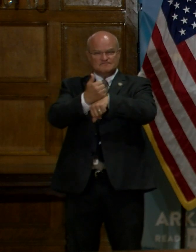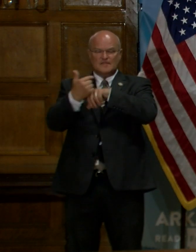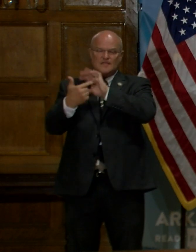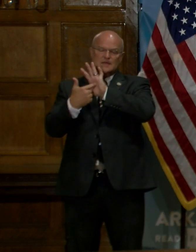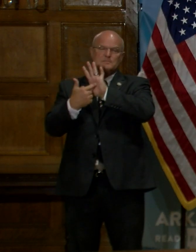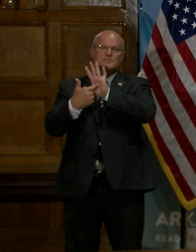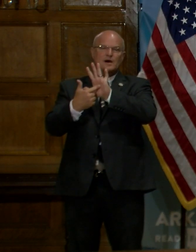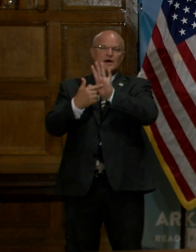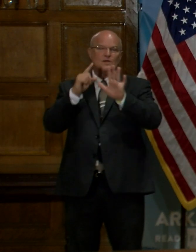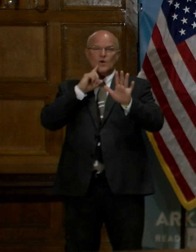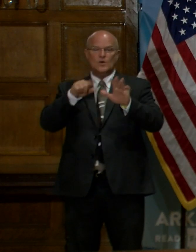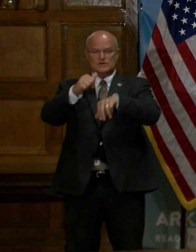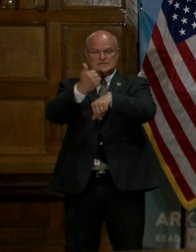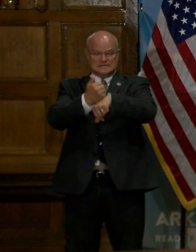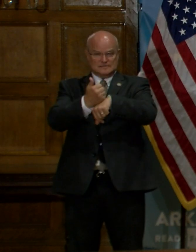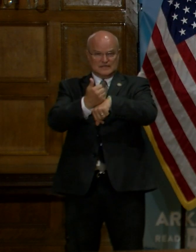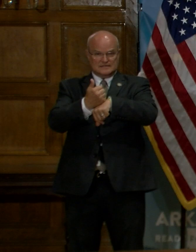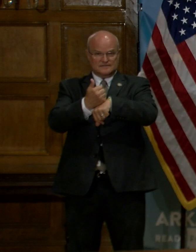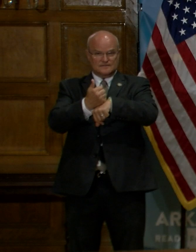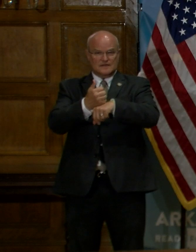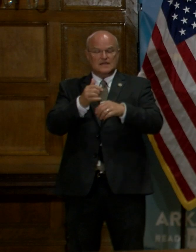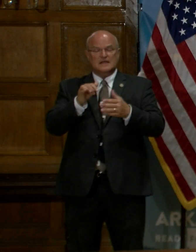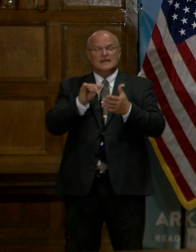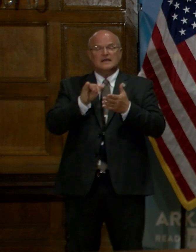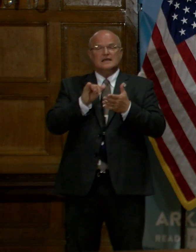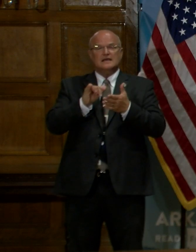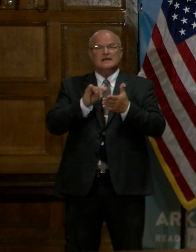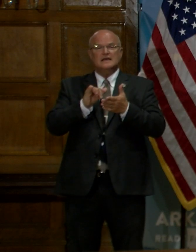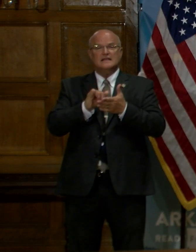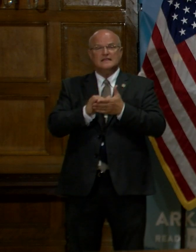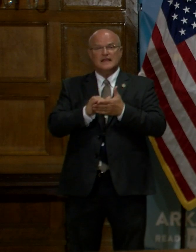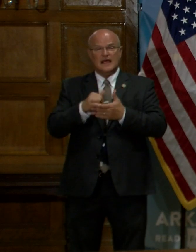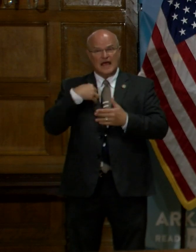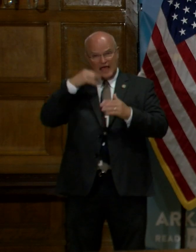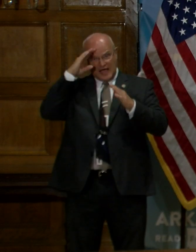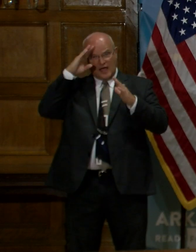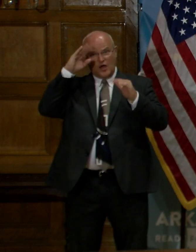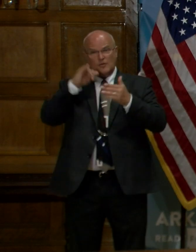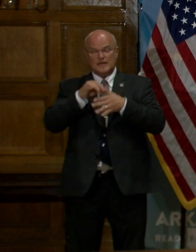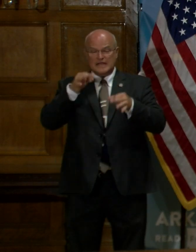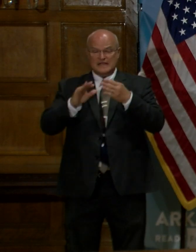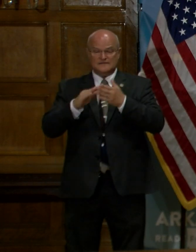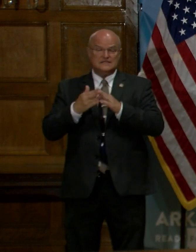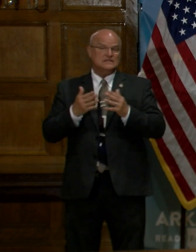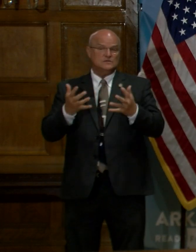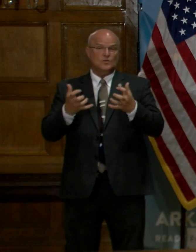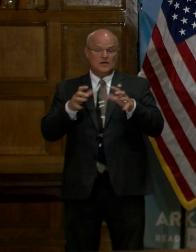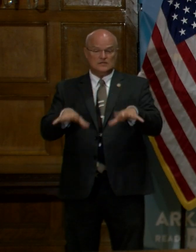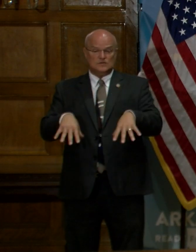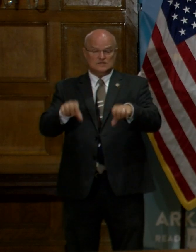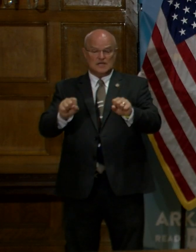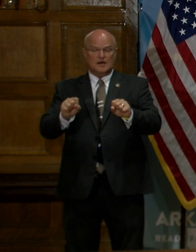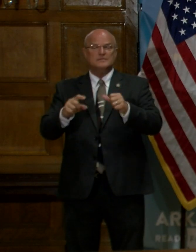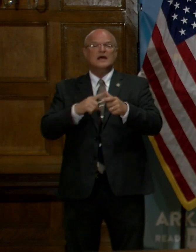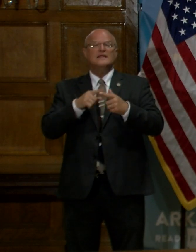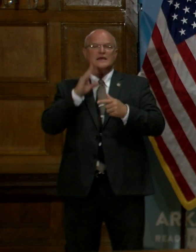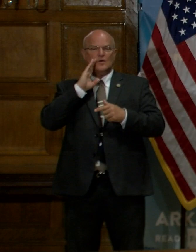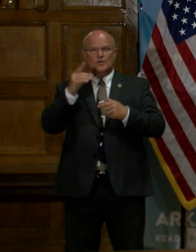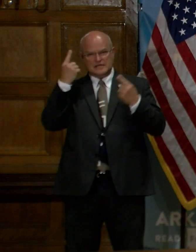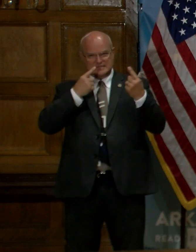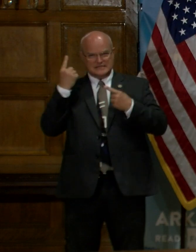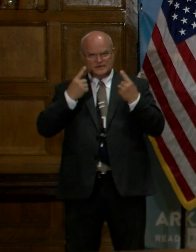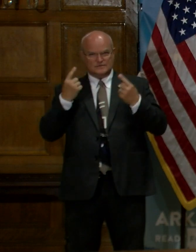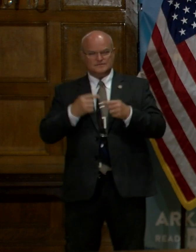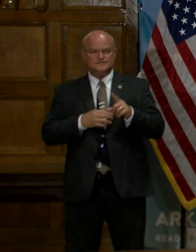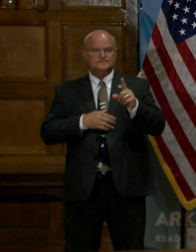model ordinance in place that I hope that if cities want to adopt it, then that's what they will